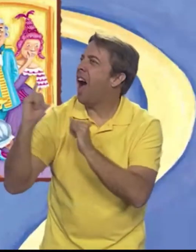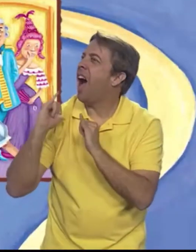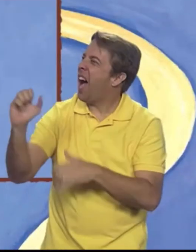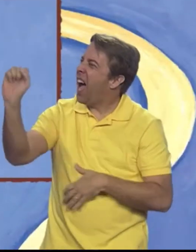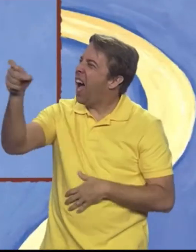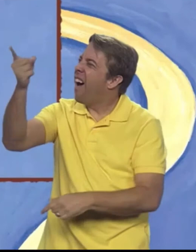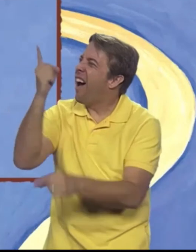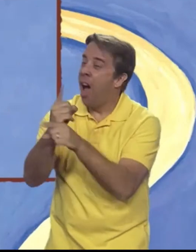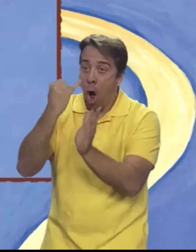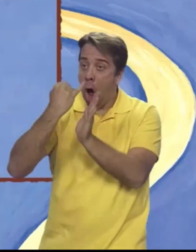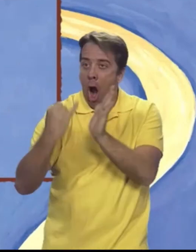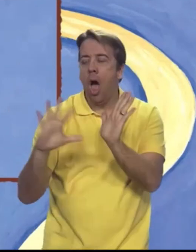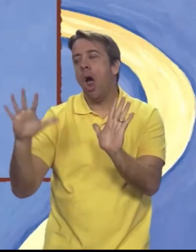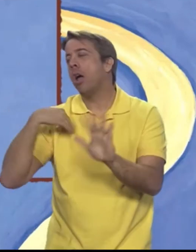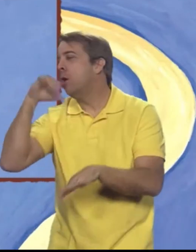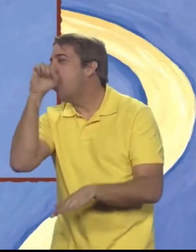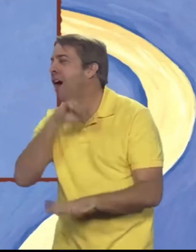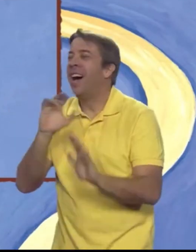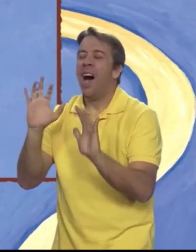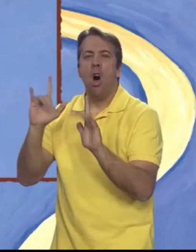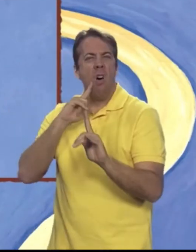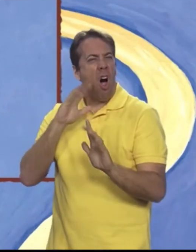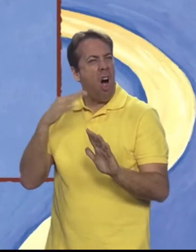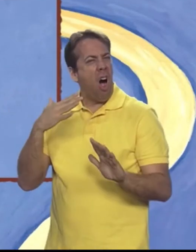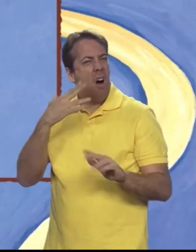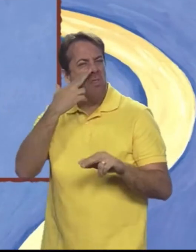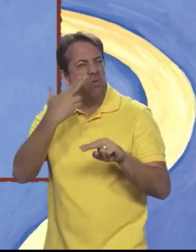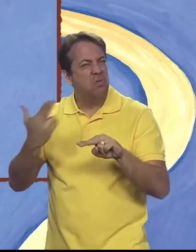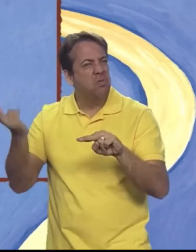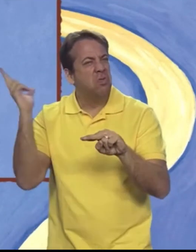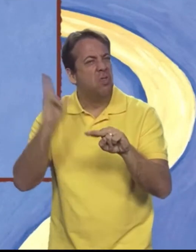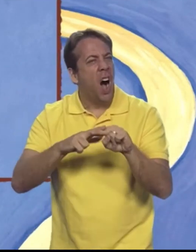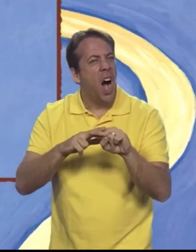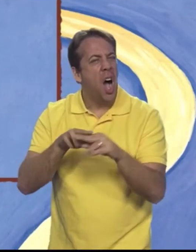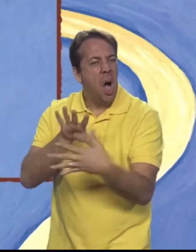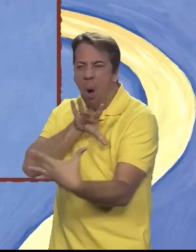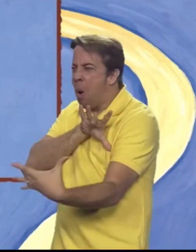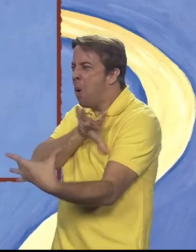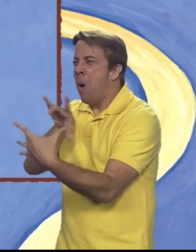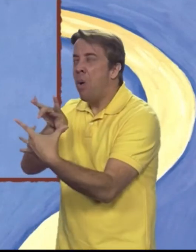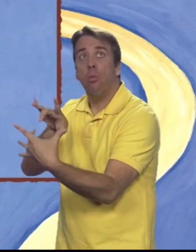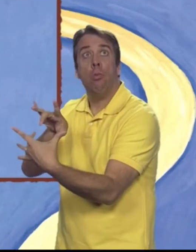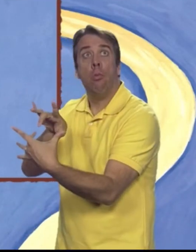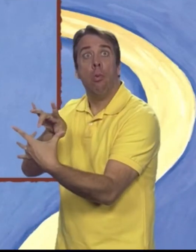Cinderella was enjoying herself so much, she forgot to look at the clock all evening.